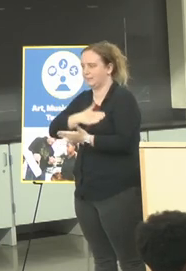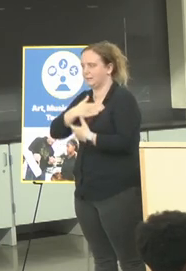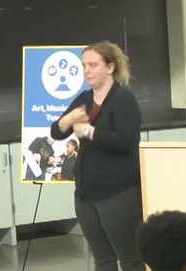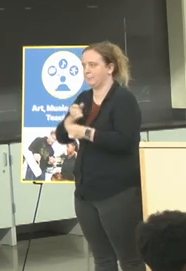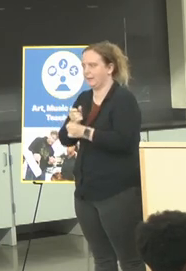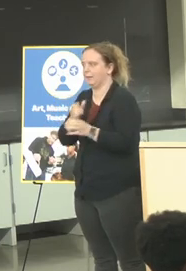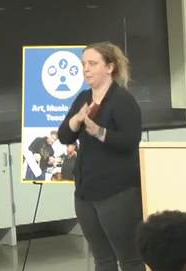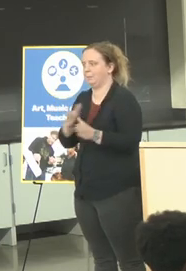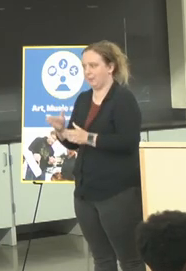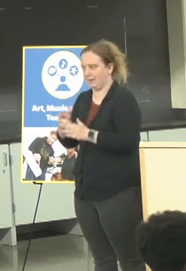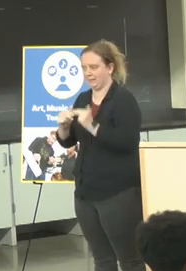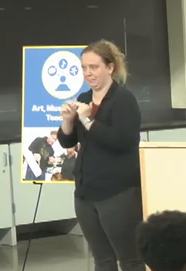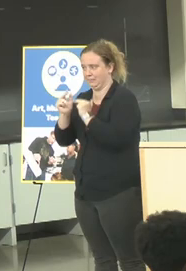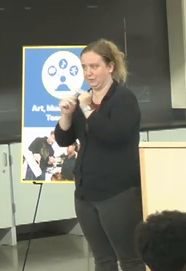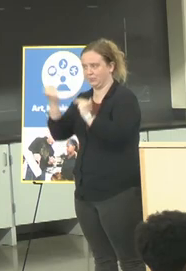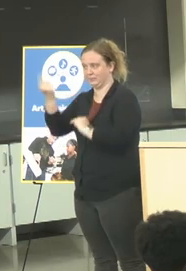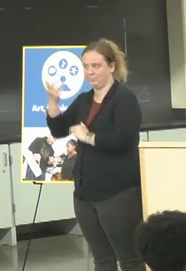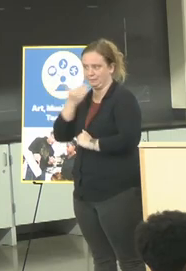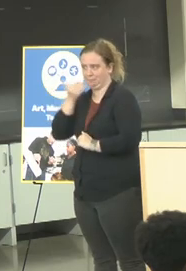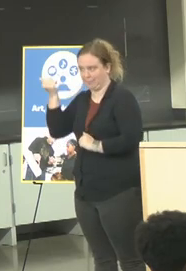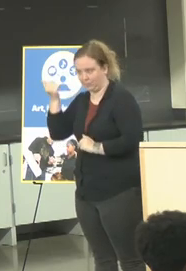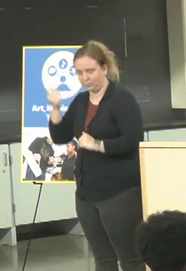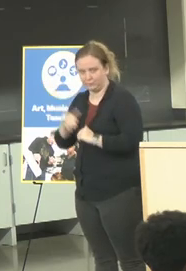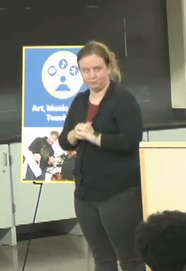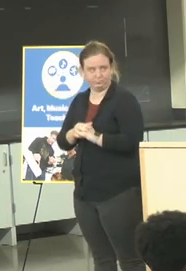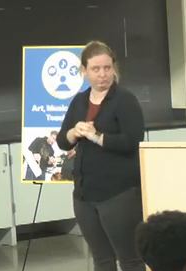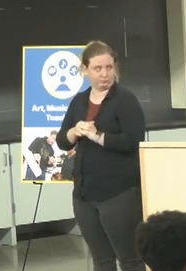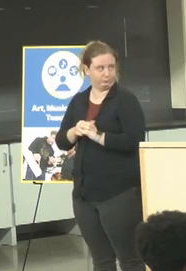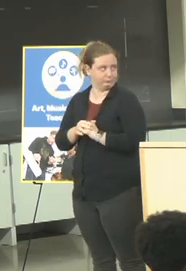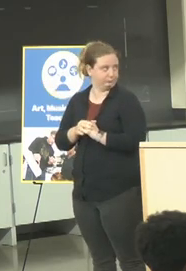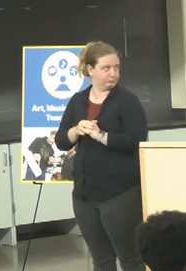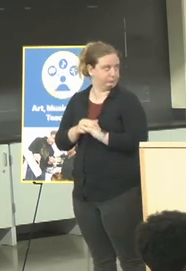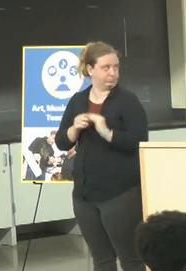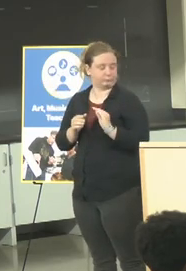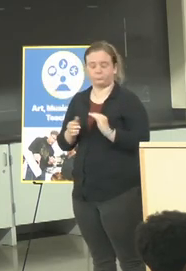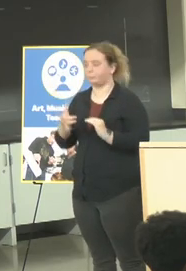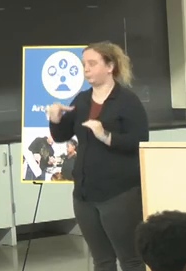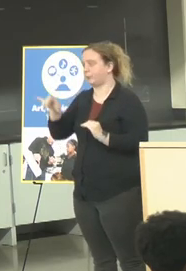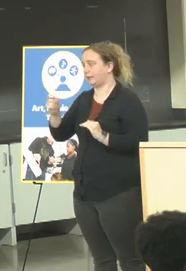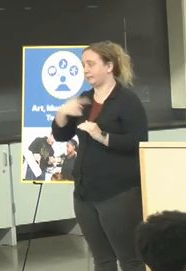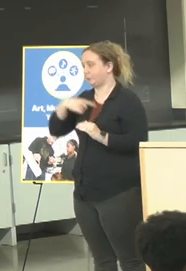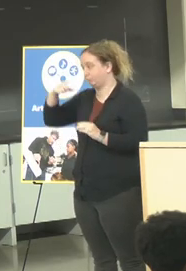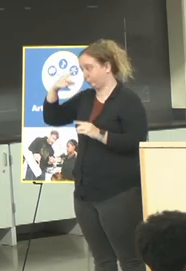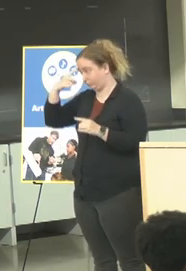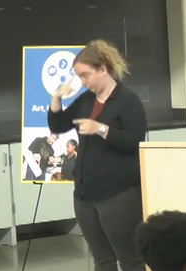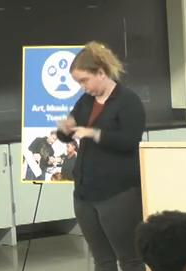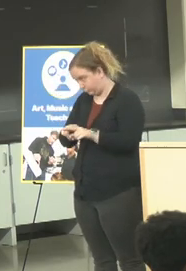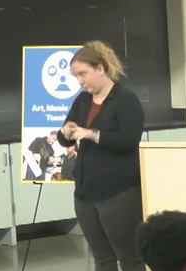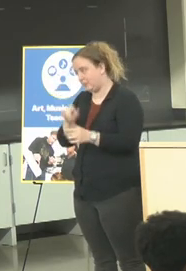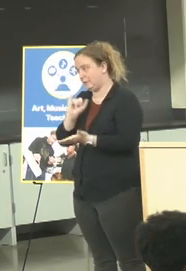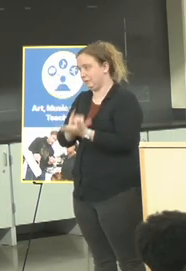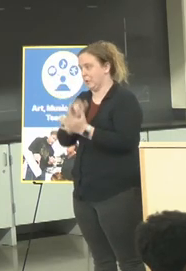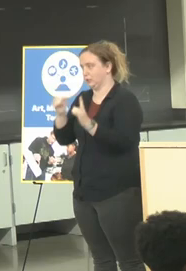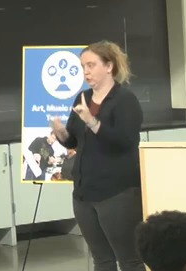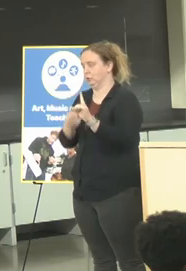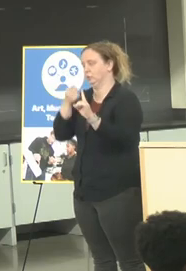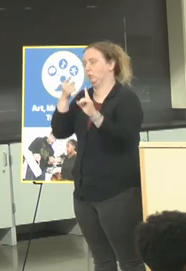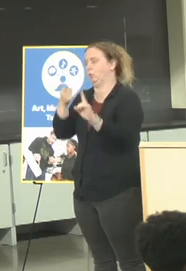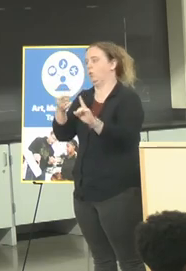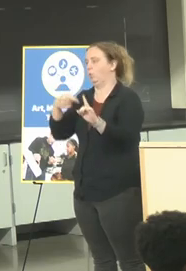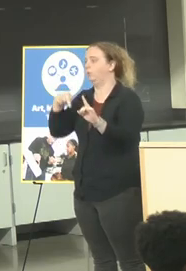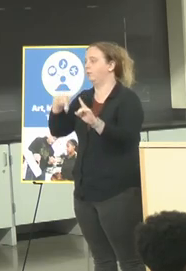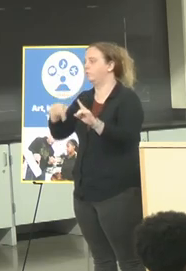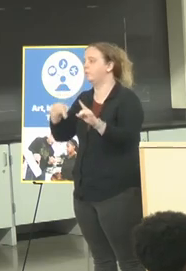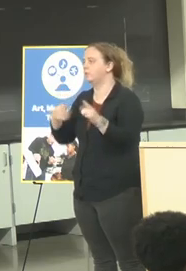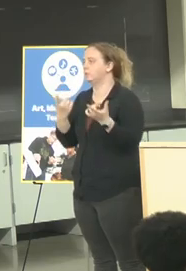Yes, agreed, and that's the intent of this effort. You'll hear me be a broken record talking